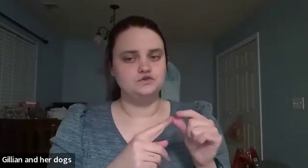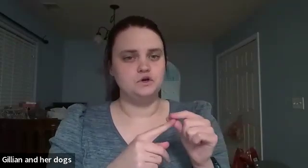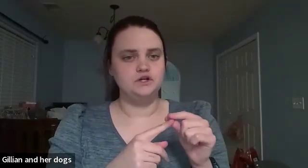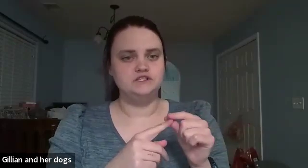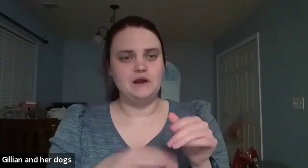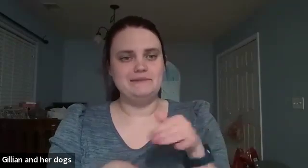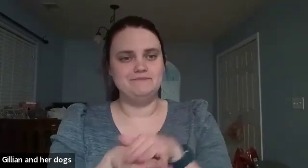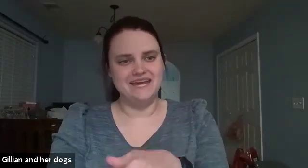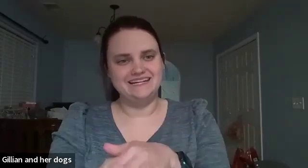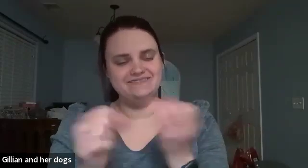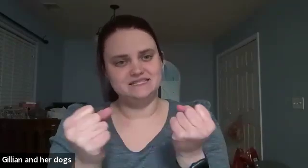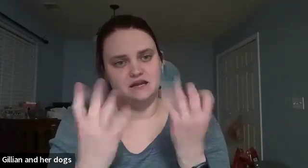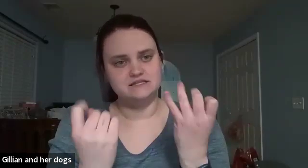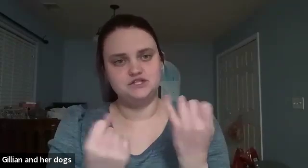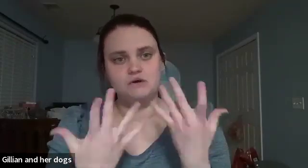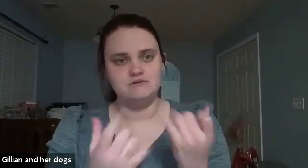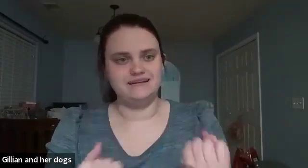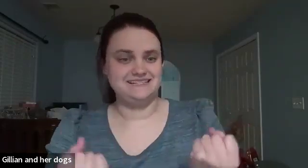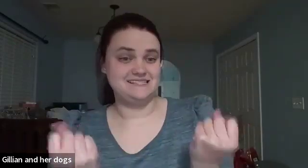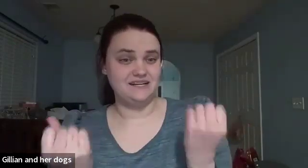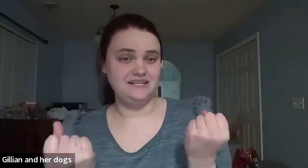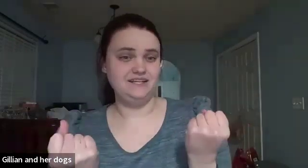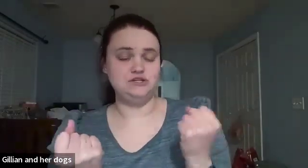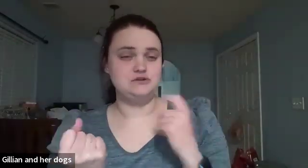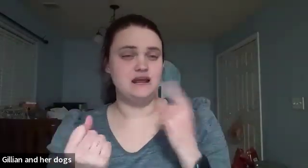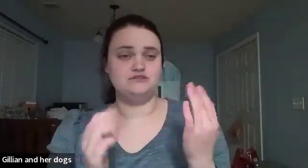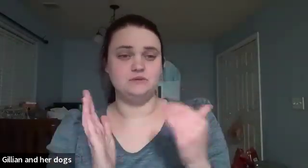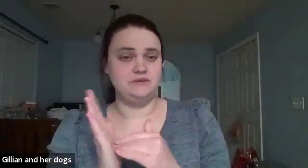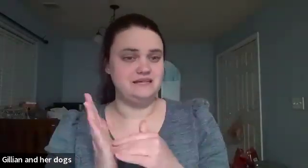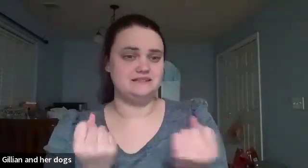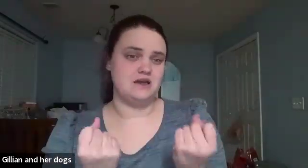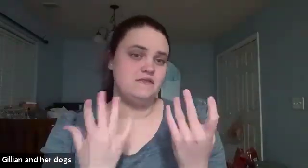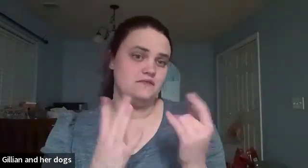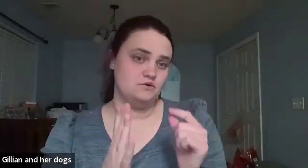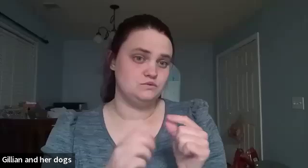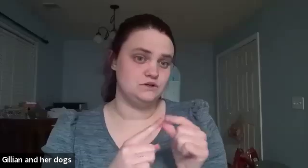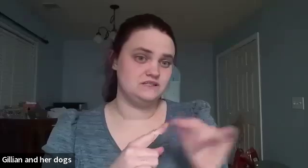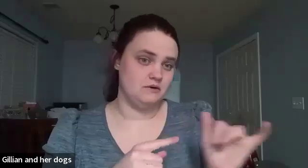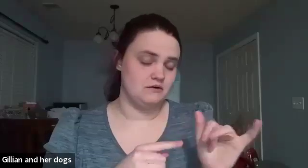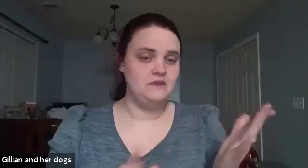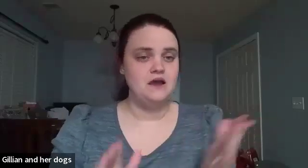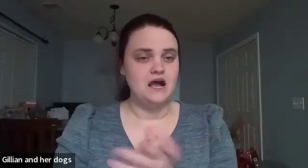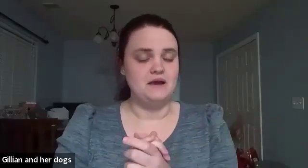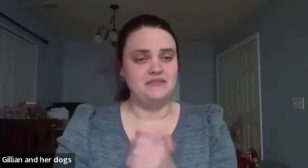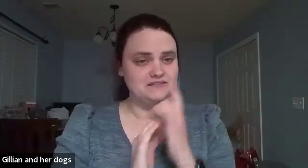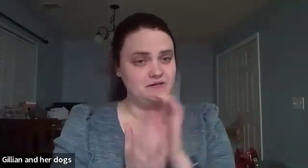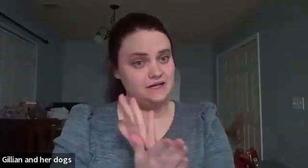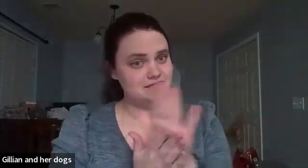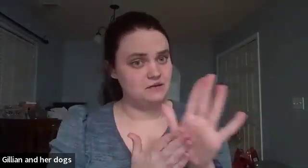those words are embedded in the signs that you are already signing. You do not have to repeat and sign those words as well. I think it's very nice that